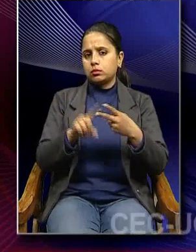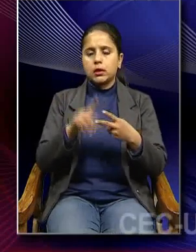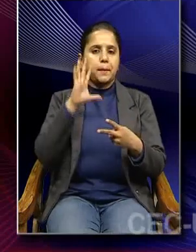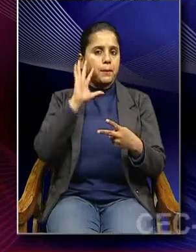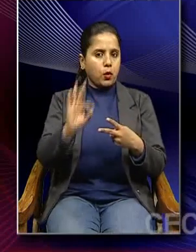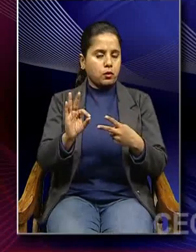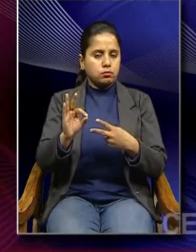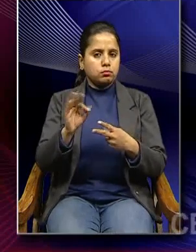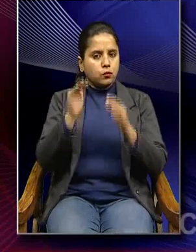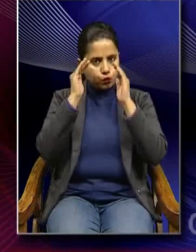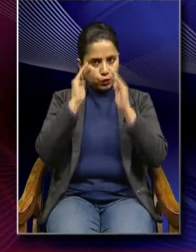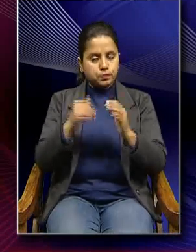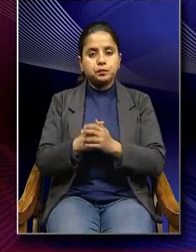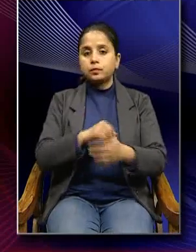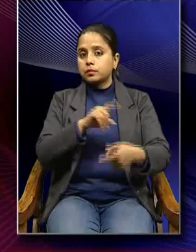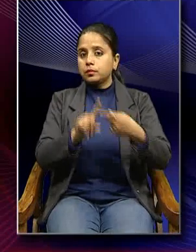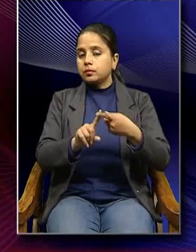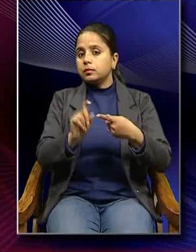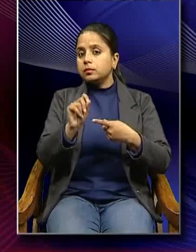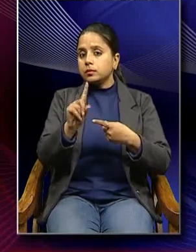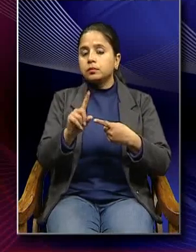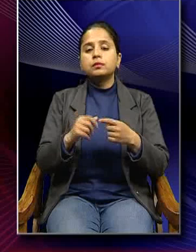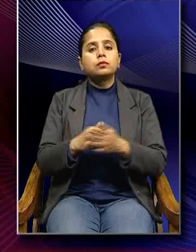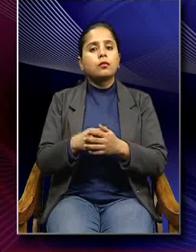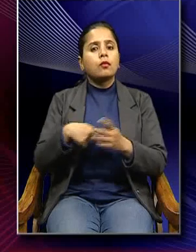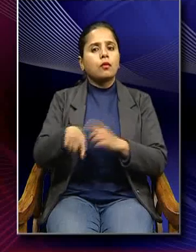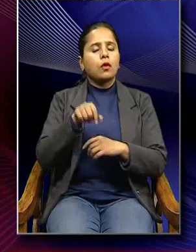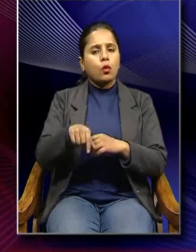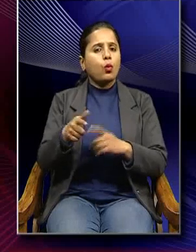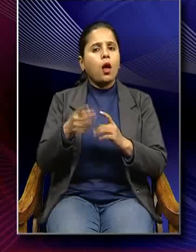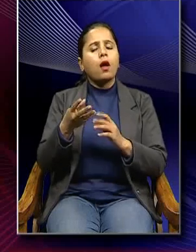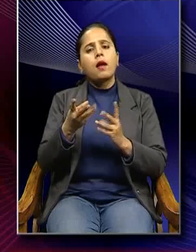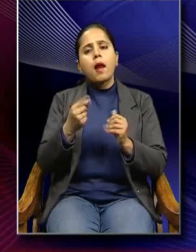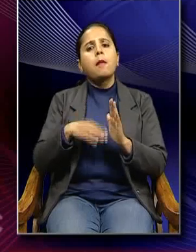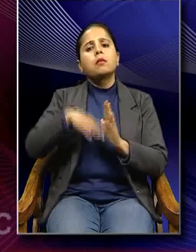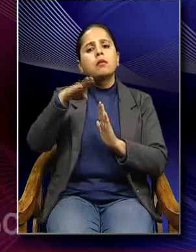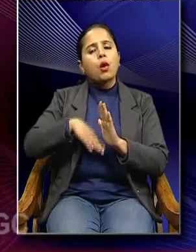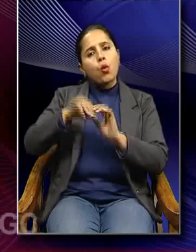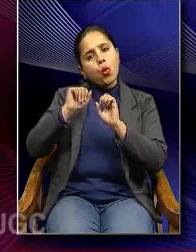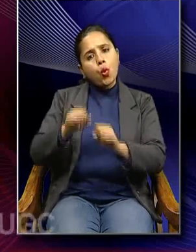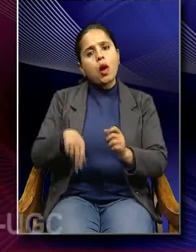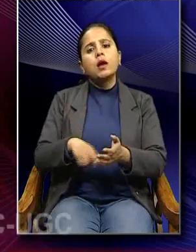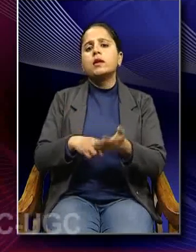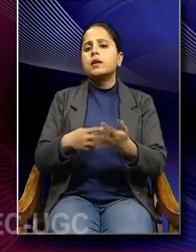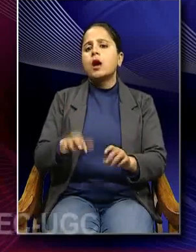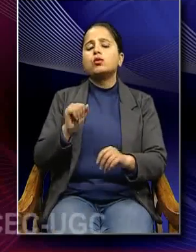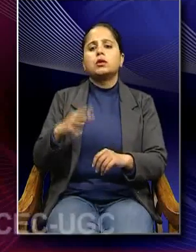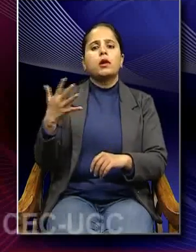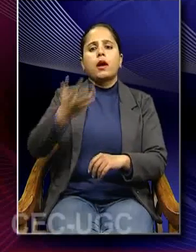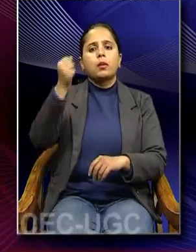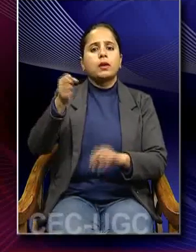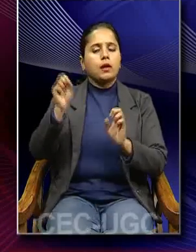aspects. First, the degree to which natural capital can be